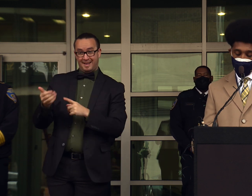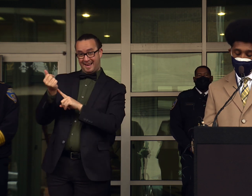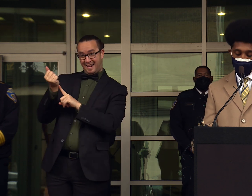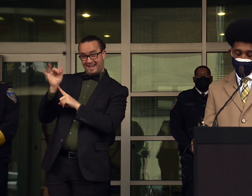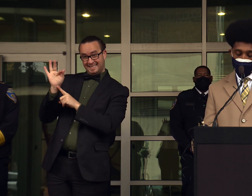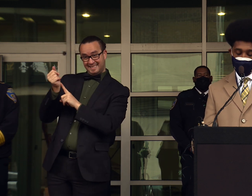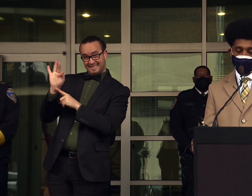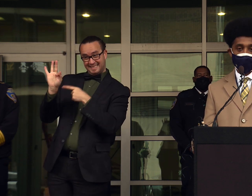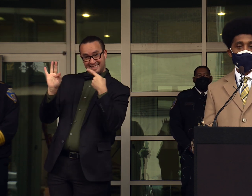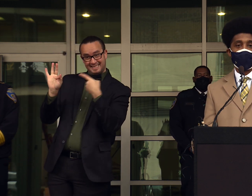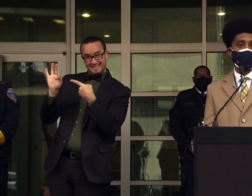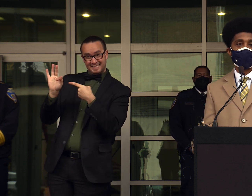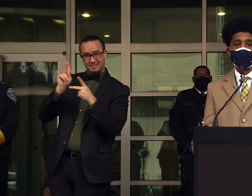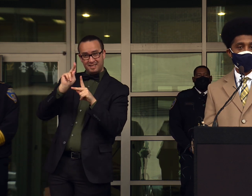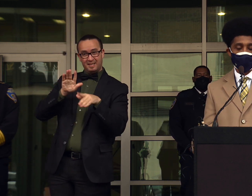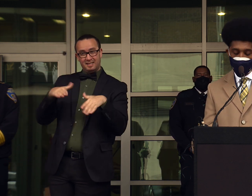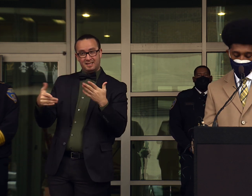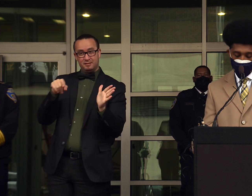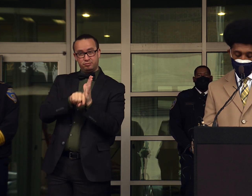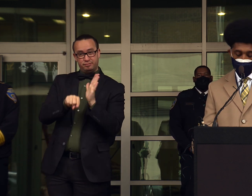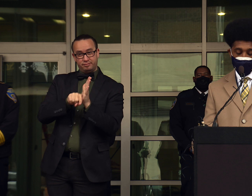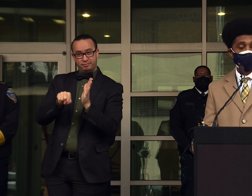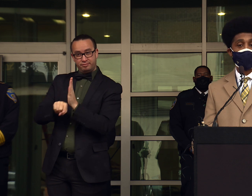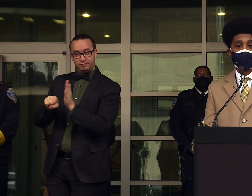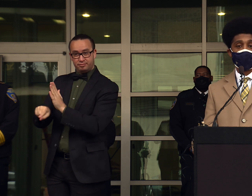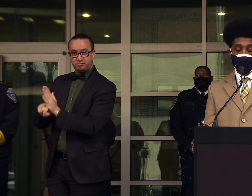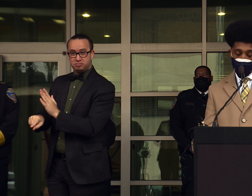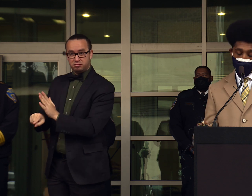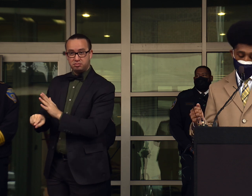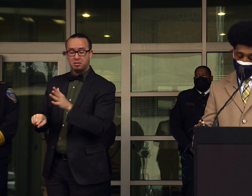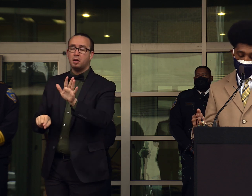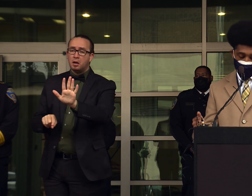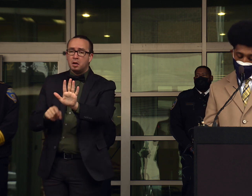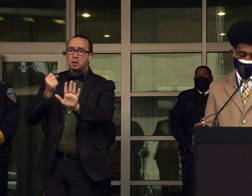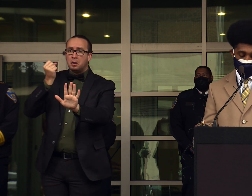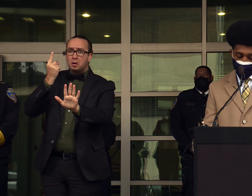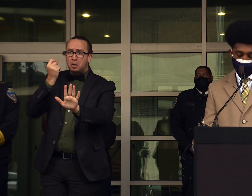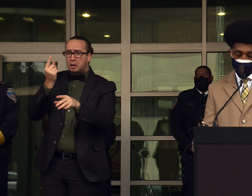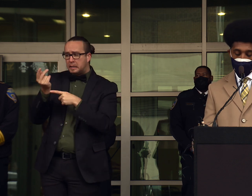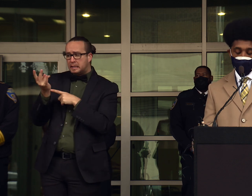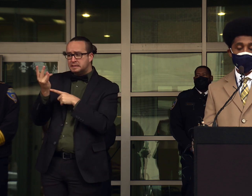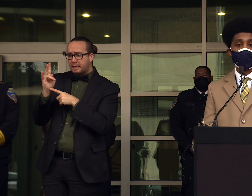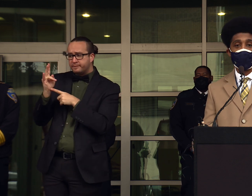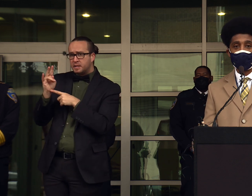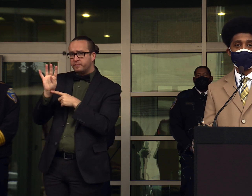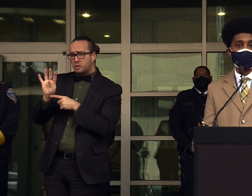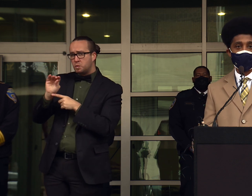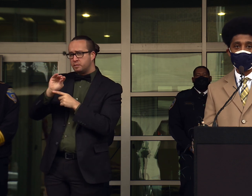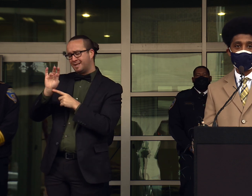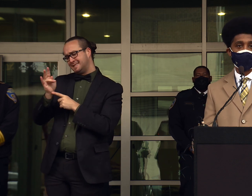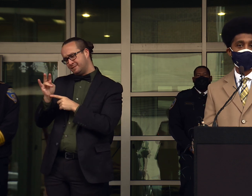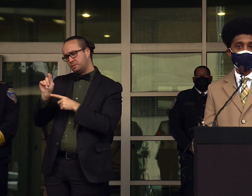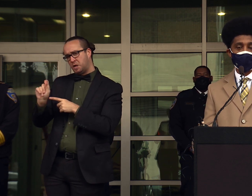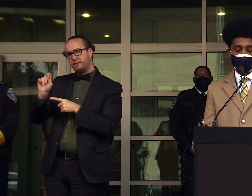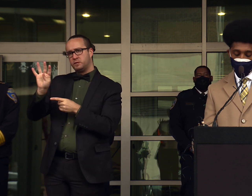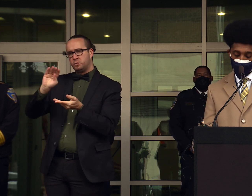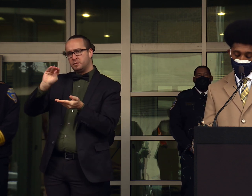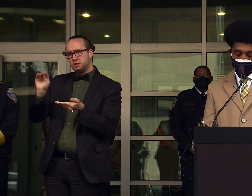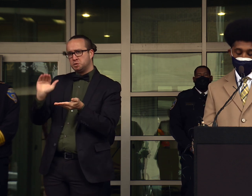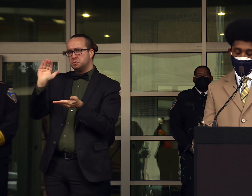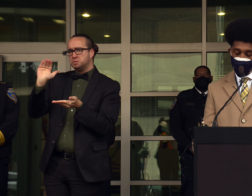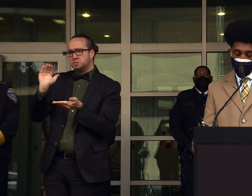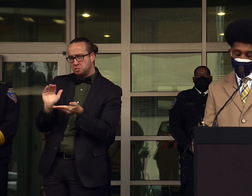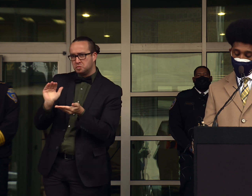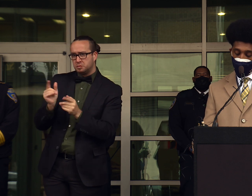17.4% decrease over last year, but that's still too many. The status quo will not cut it. We will not continue, as I've said